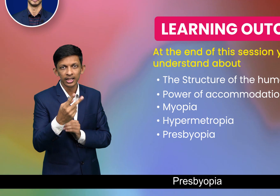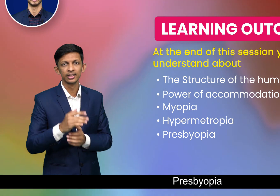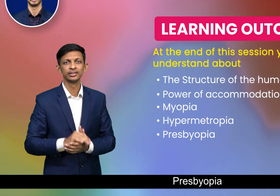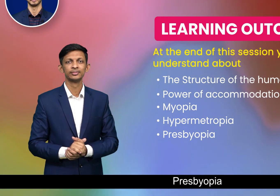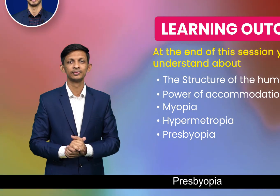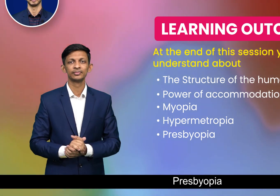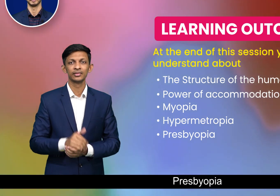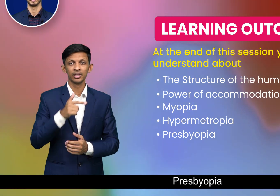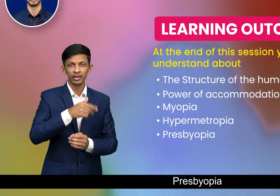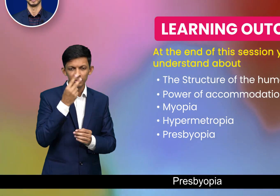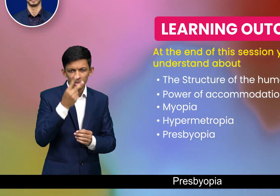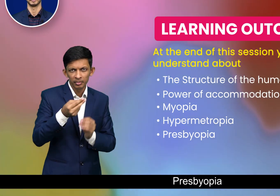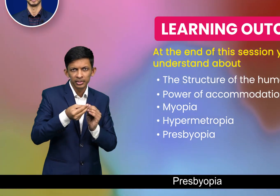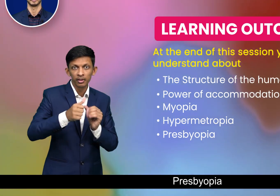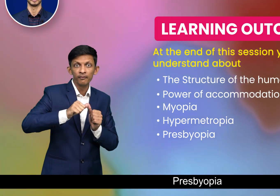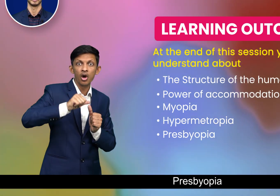presbyopia.